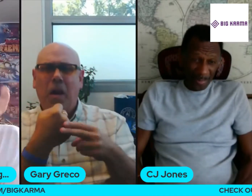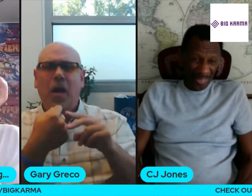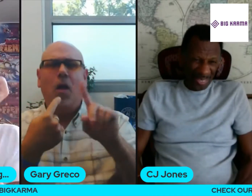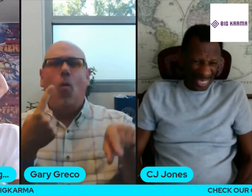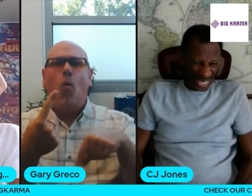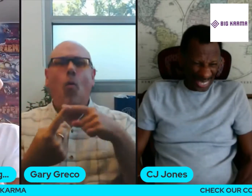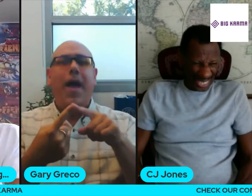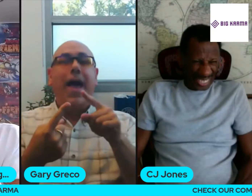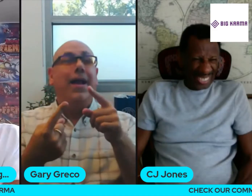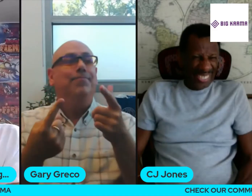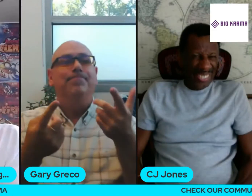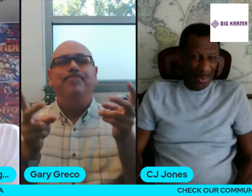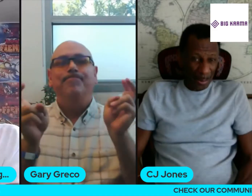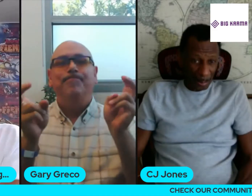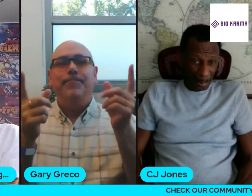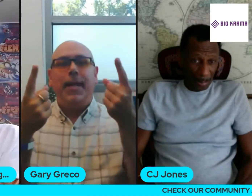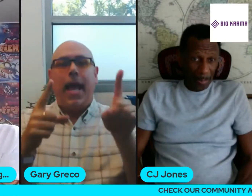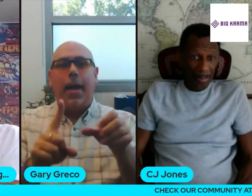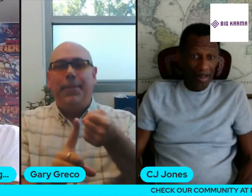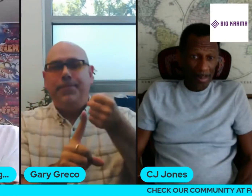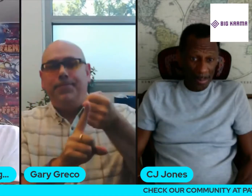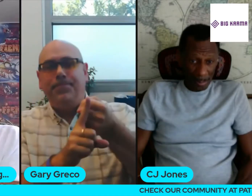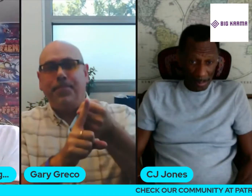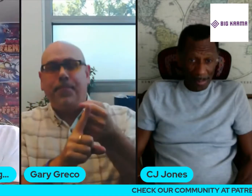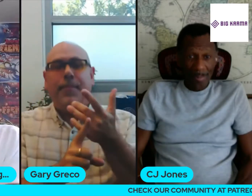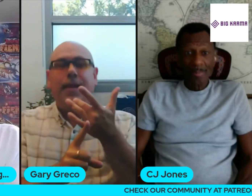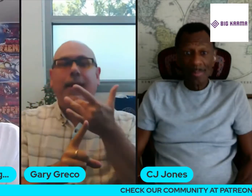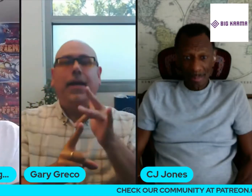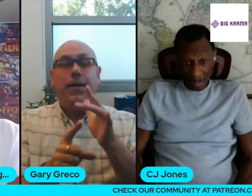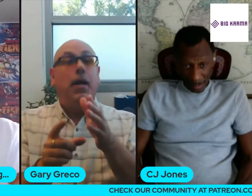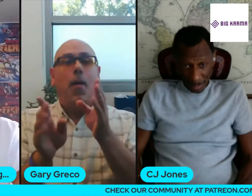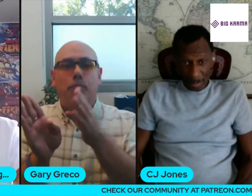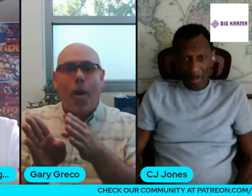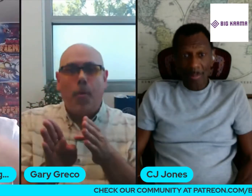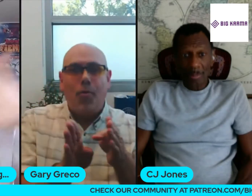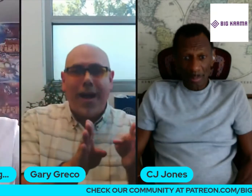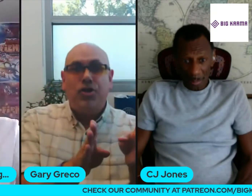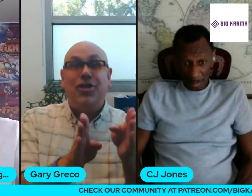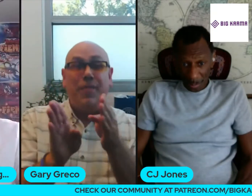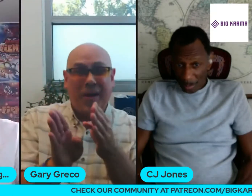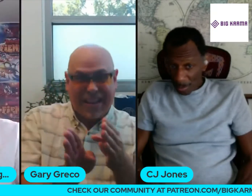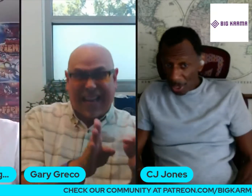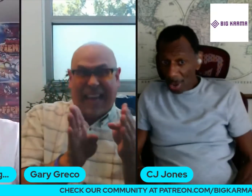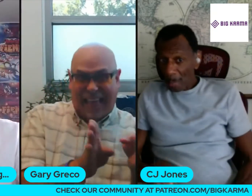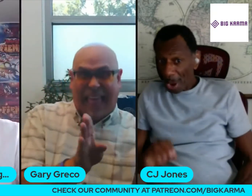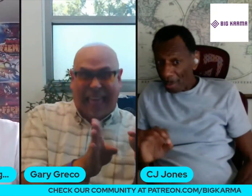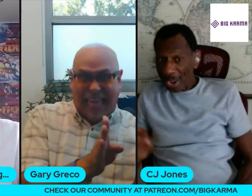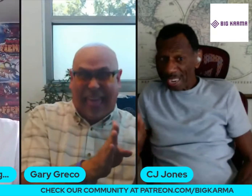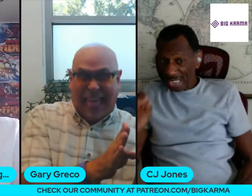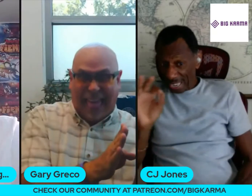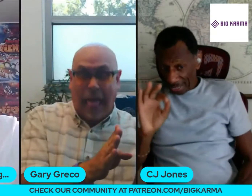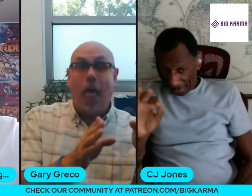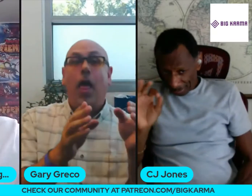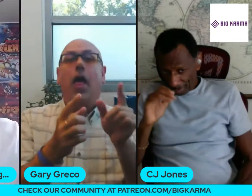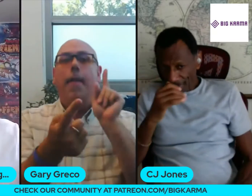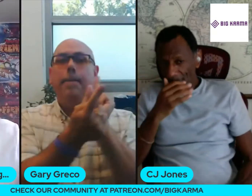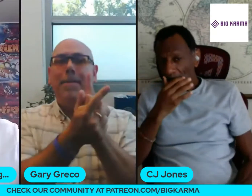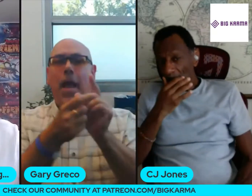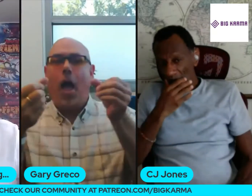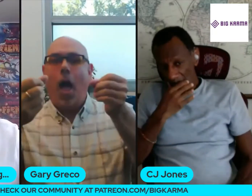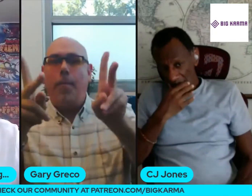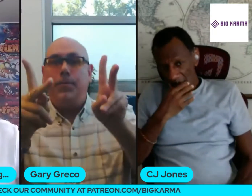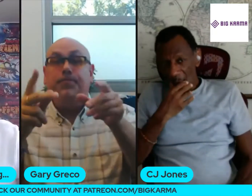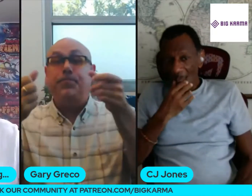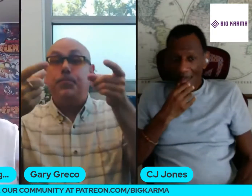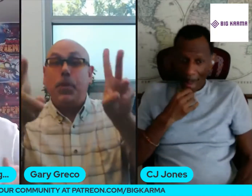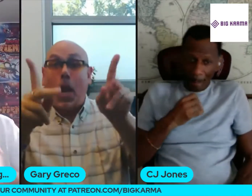is when preparation meets opportunity. So the opportunity might come in 10 years, but if you have the